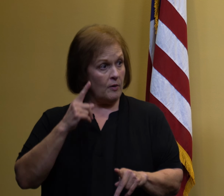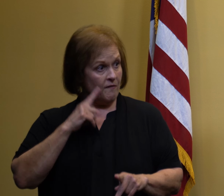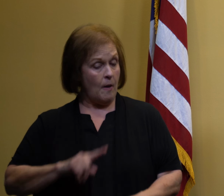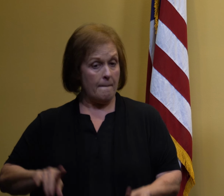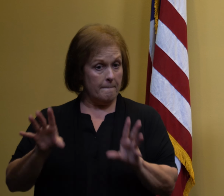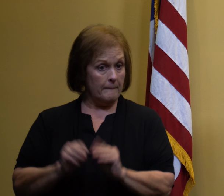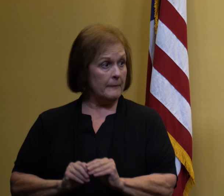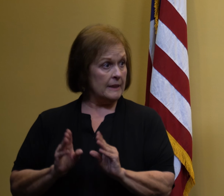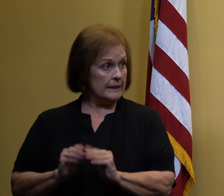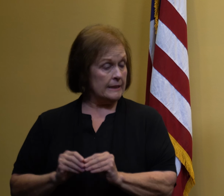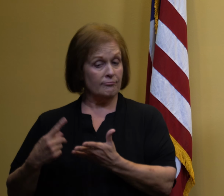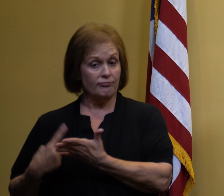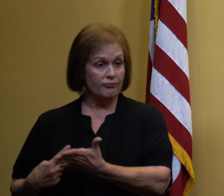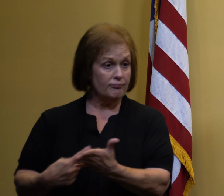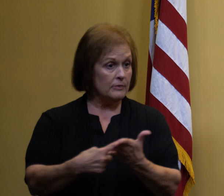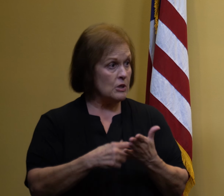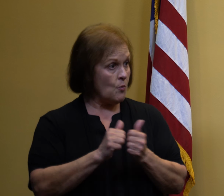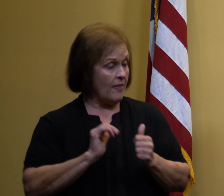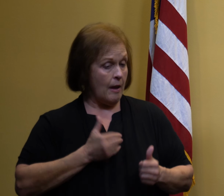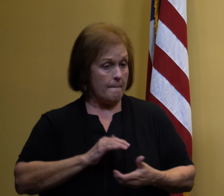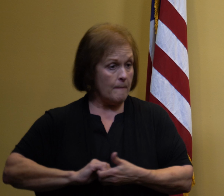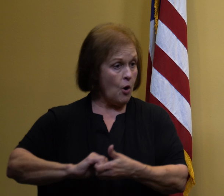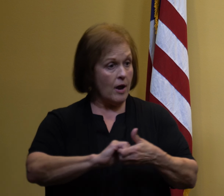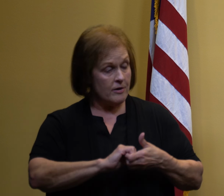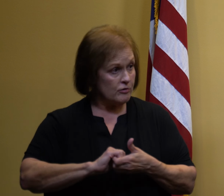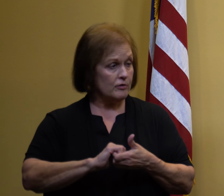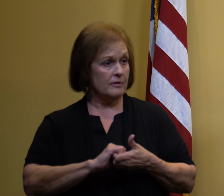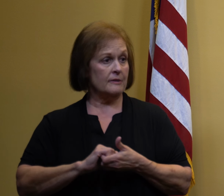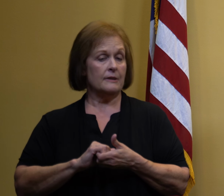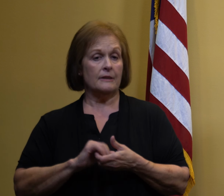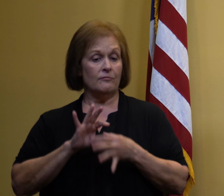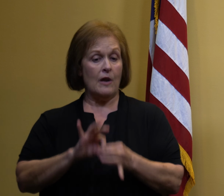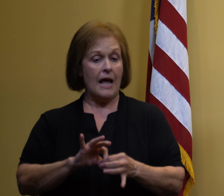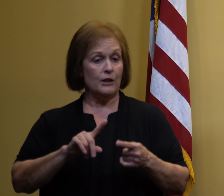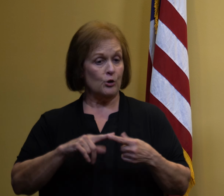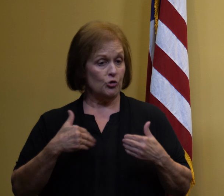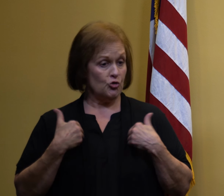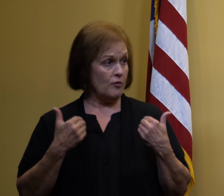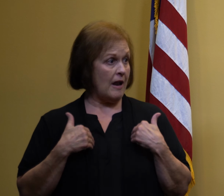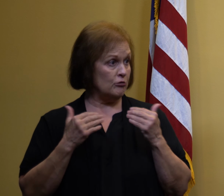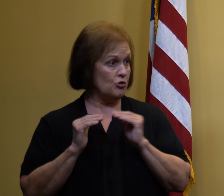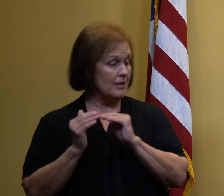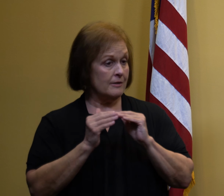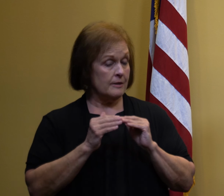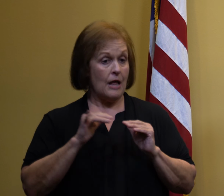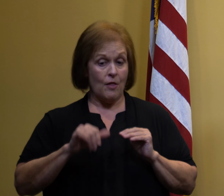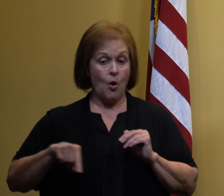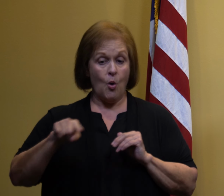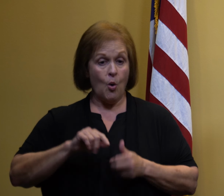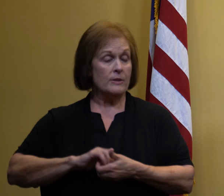and engagement with all of our partners and stakeholders relative to juvenile justice. Those